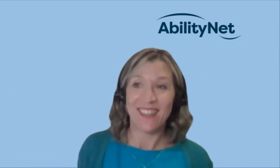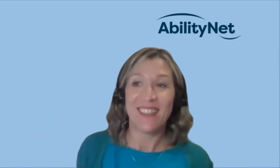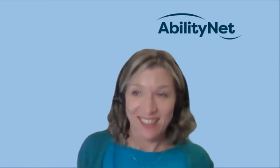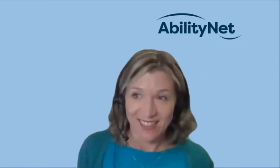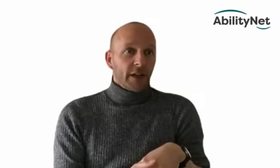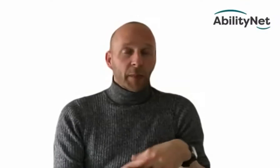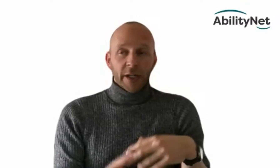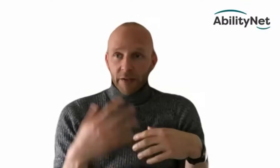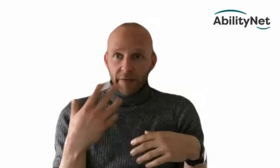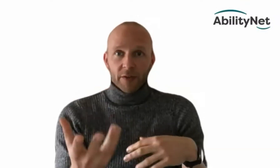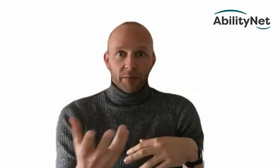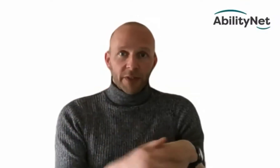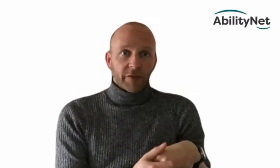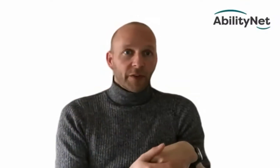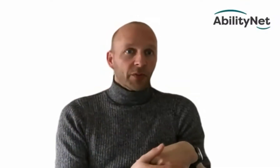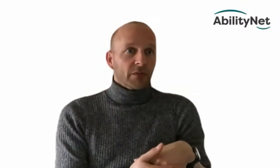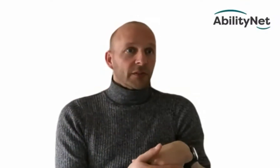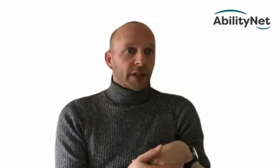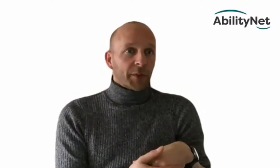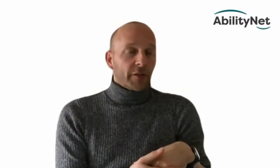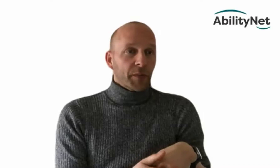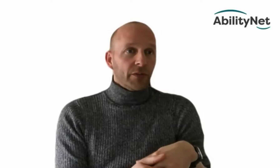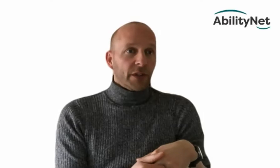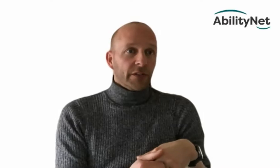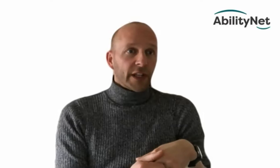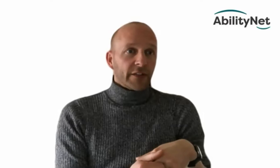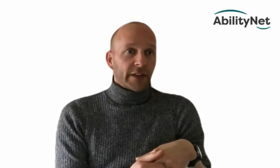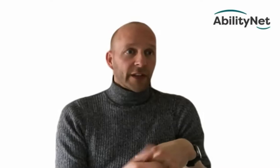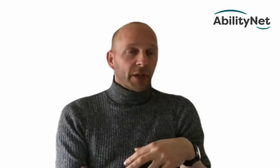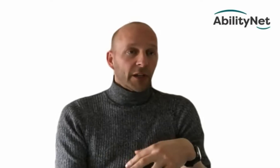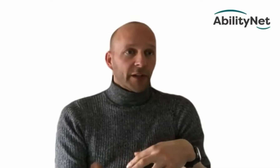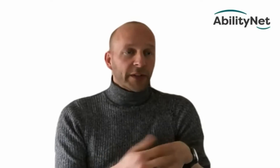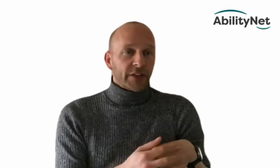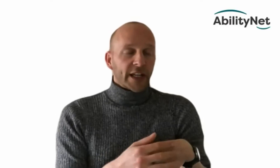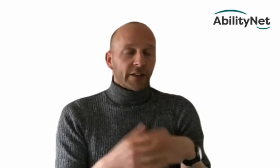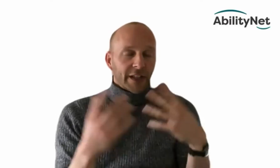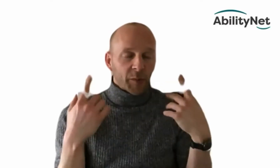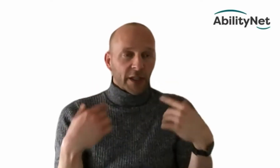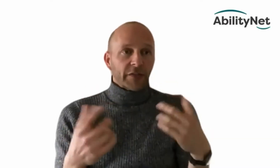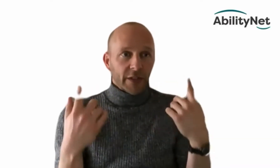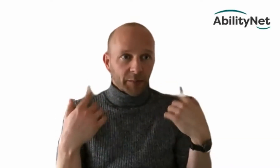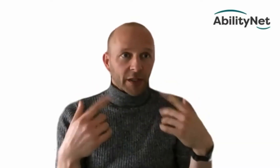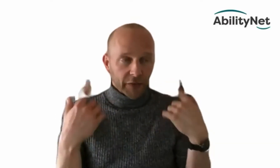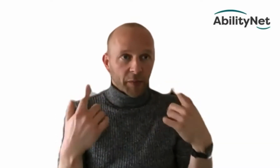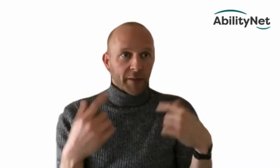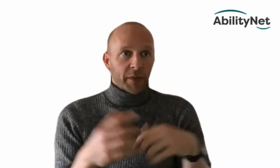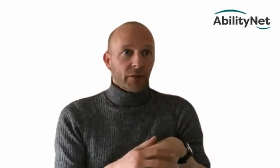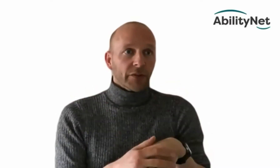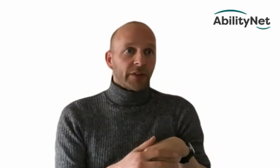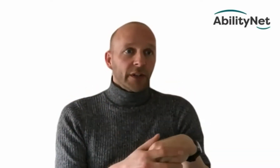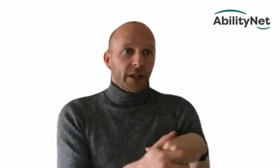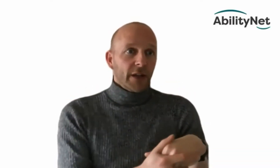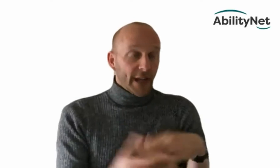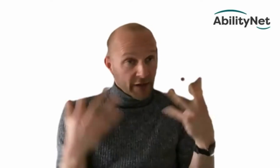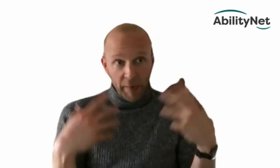Well, you know, I might not feel comfortable coming off mute and saying something, but I'll type it in the chat because it gives me enough time to kind of formulate my